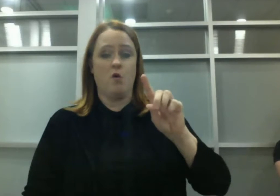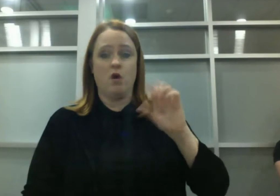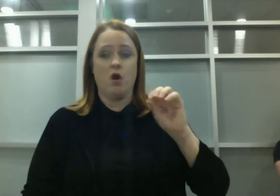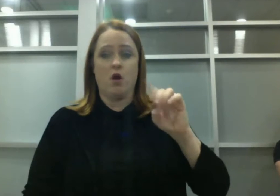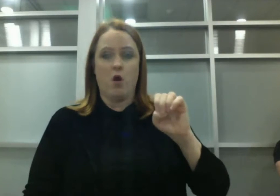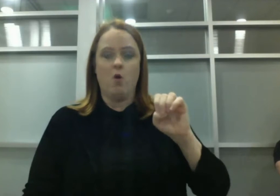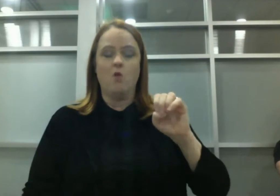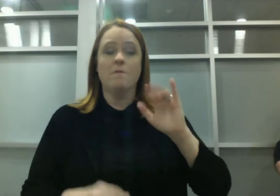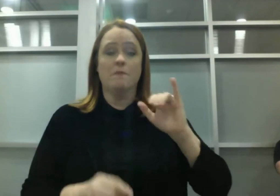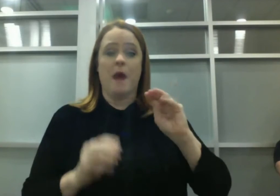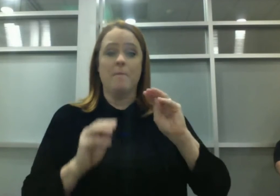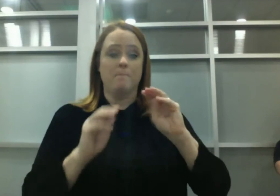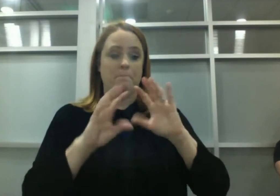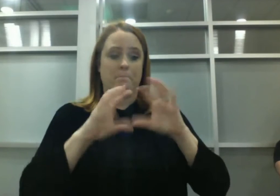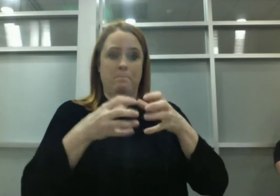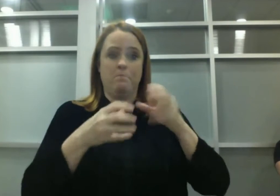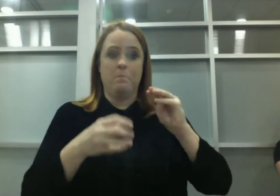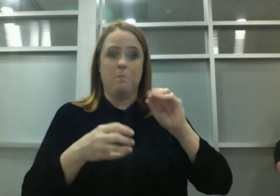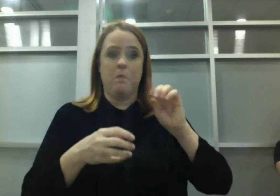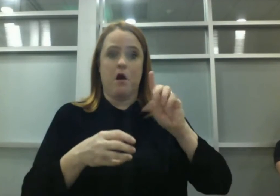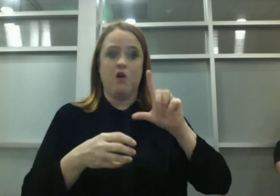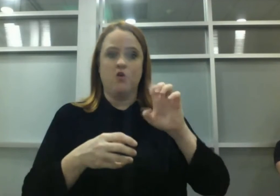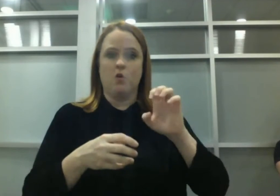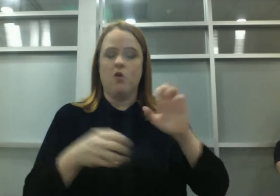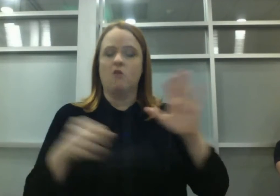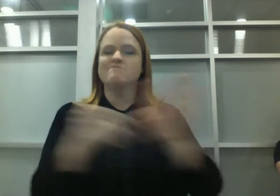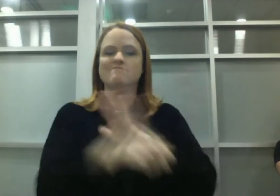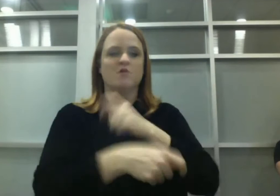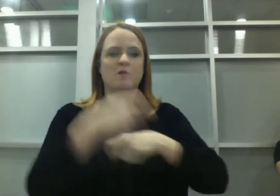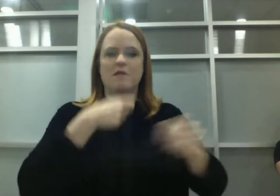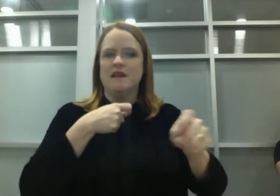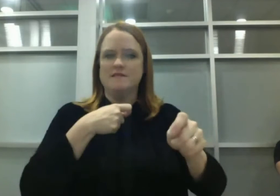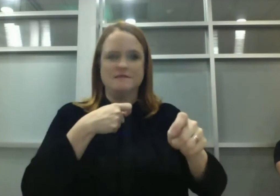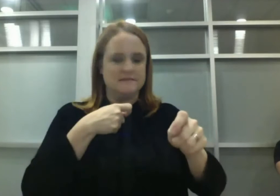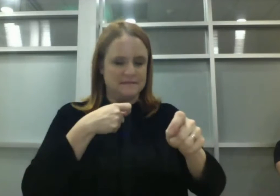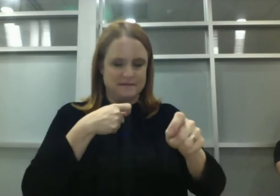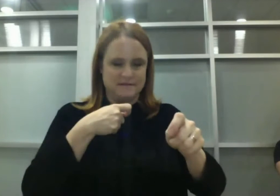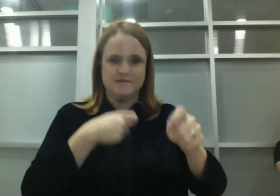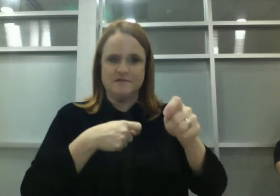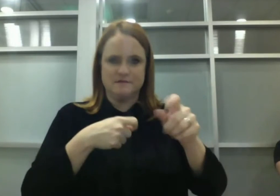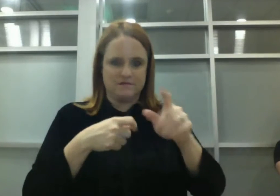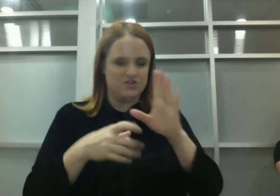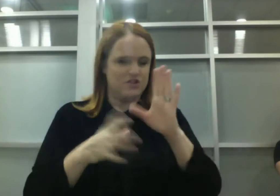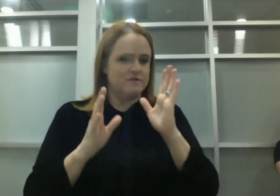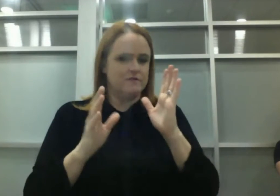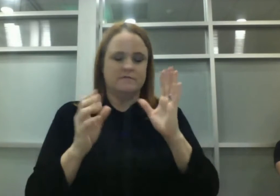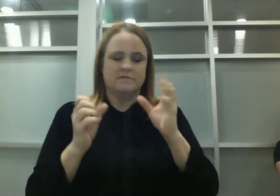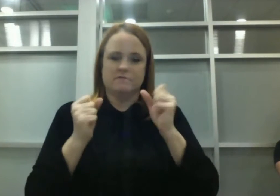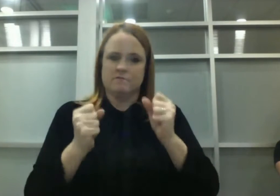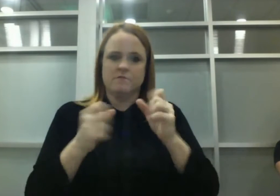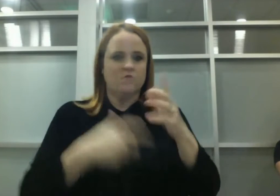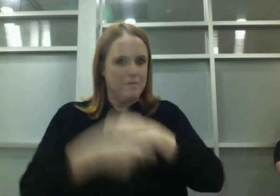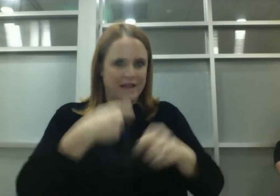the modules aren't open; they just straight up replace each other. Yeah. Okay. So you would get a warning that the module is being